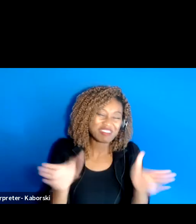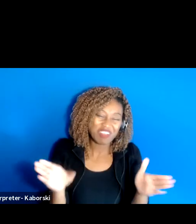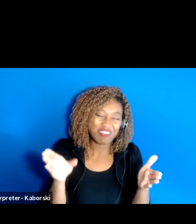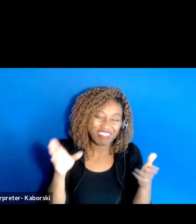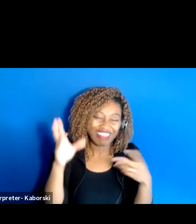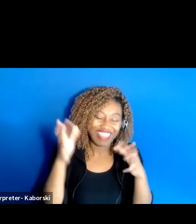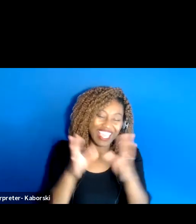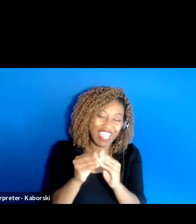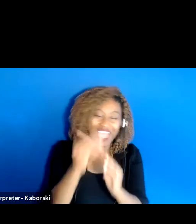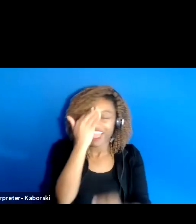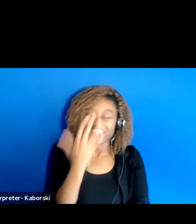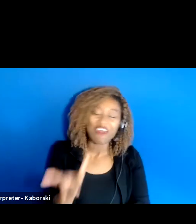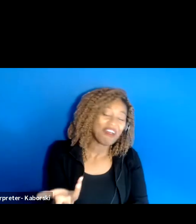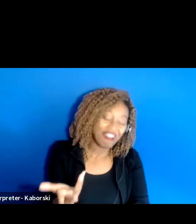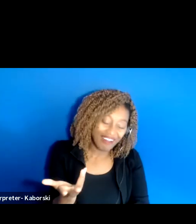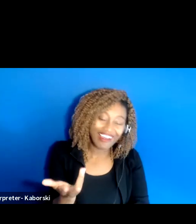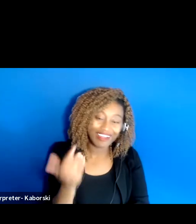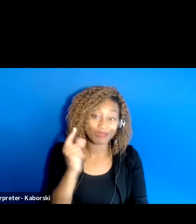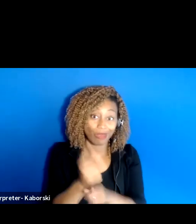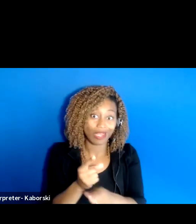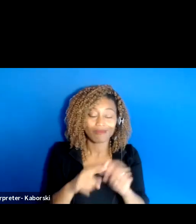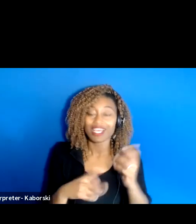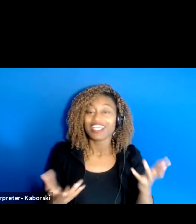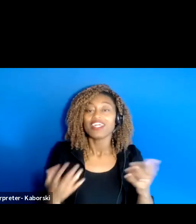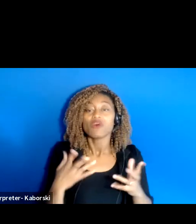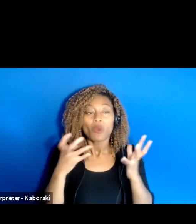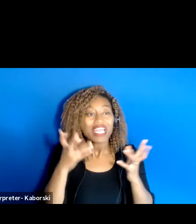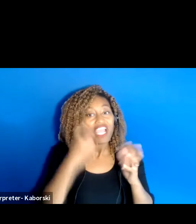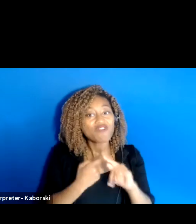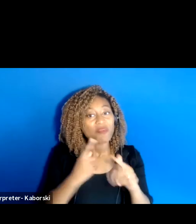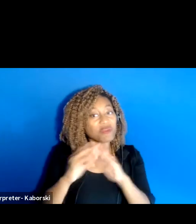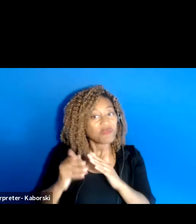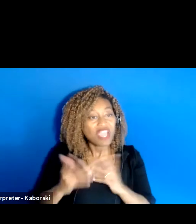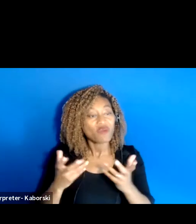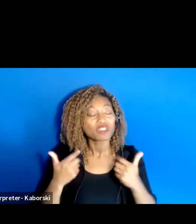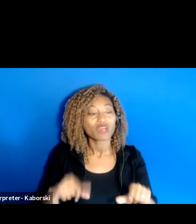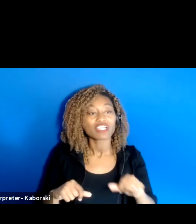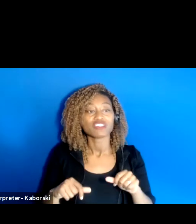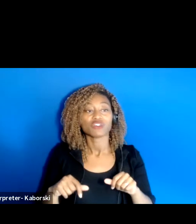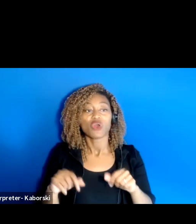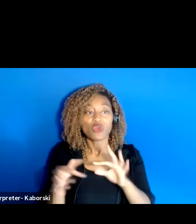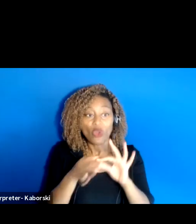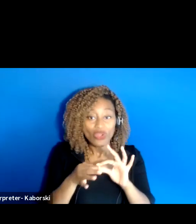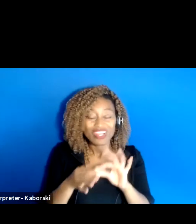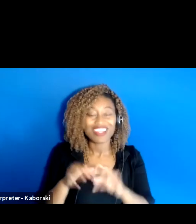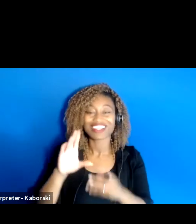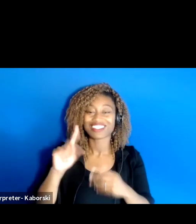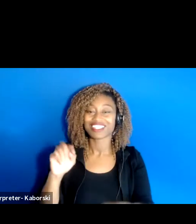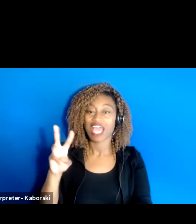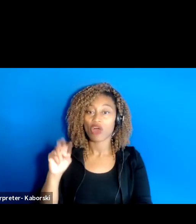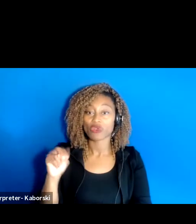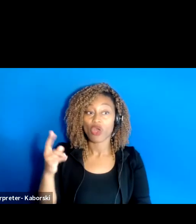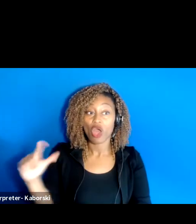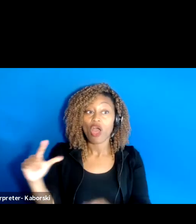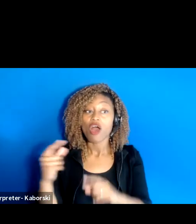did want to hear from the community. And so we started coordinating town halls with Centers for Independent Living